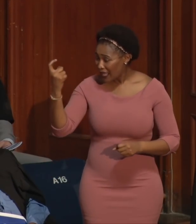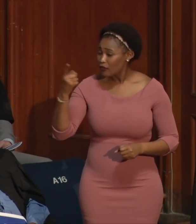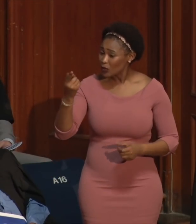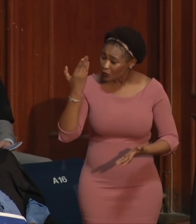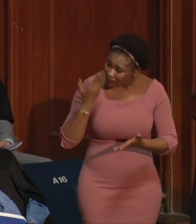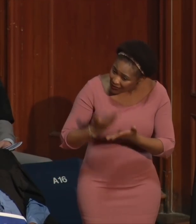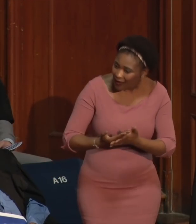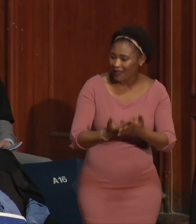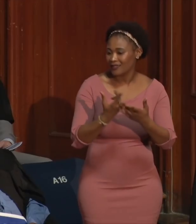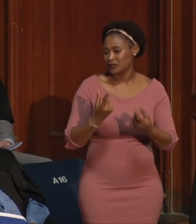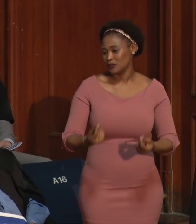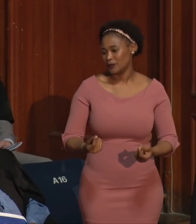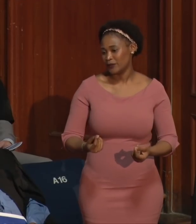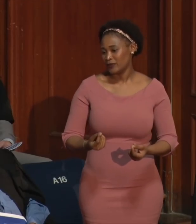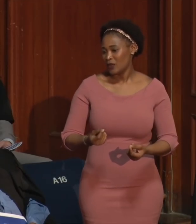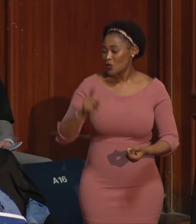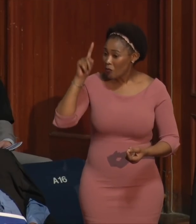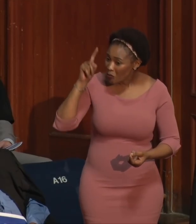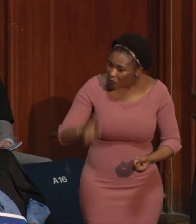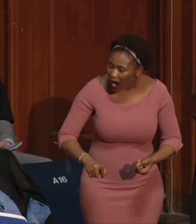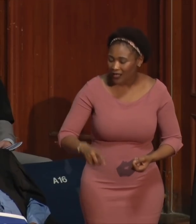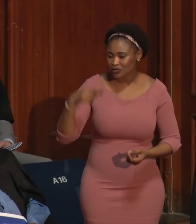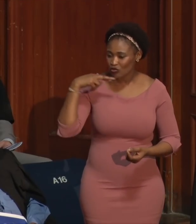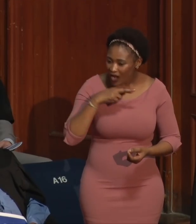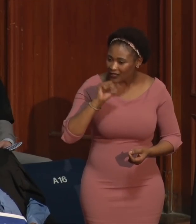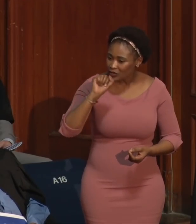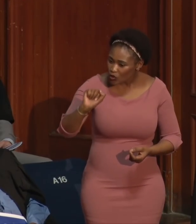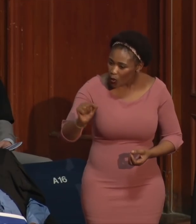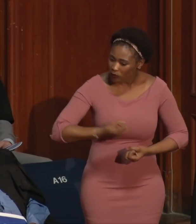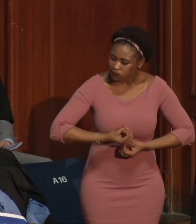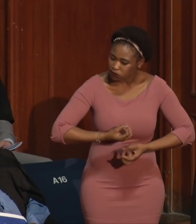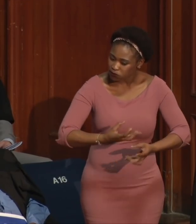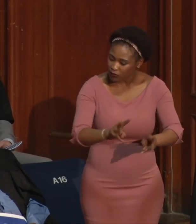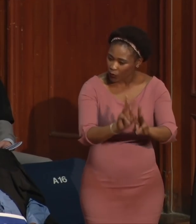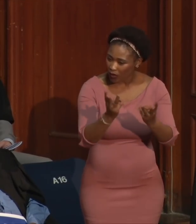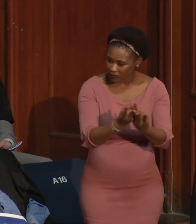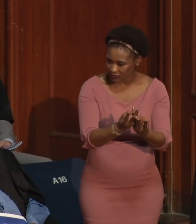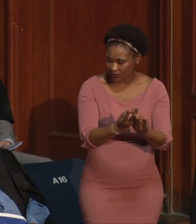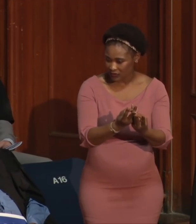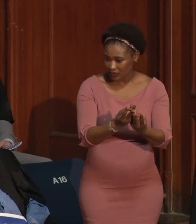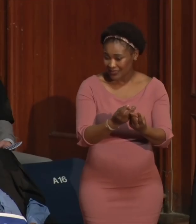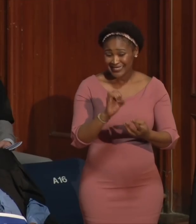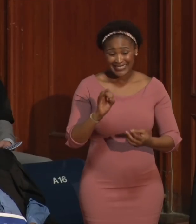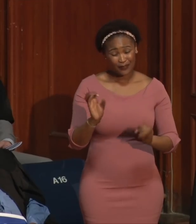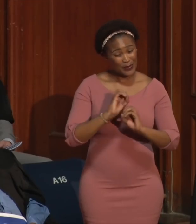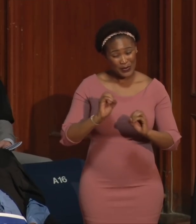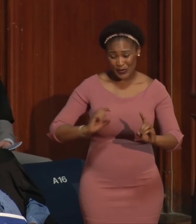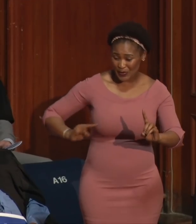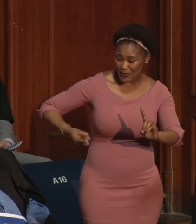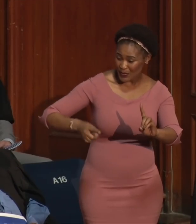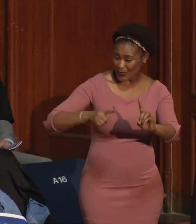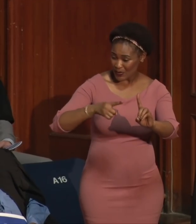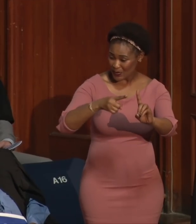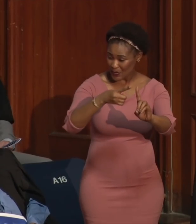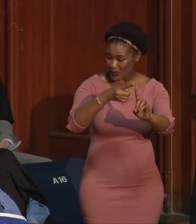choose. You were meant to manifest your reality into the world. If you have no driving goal and you're